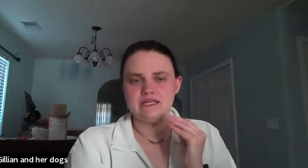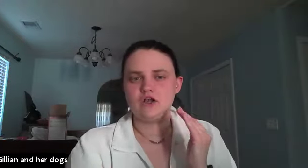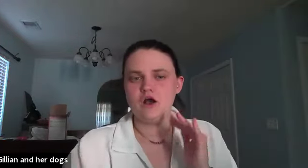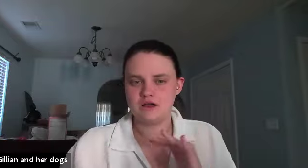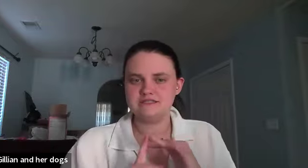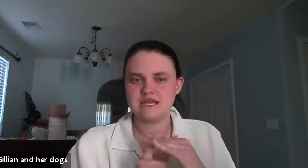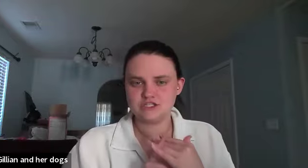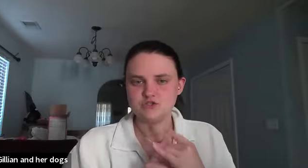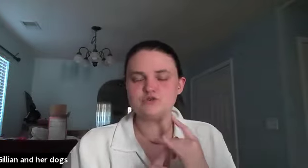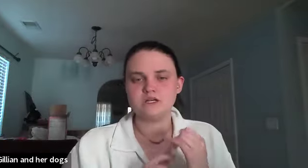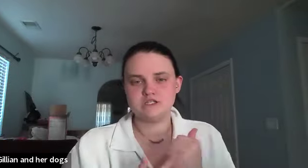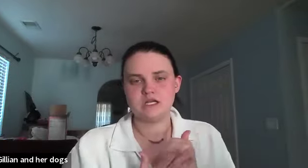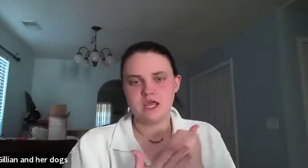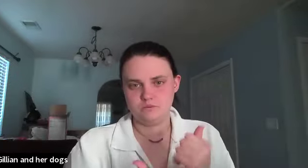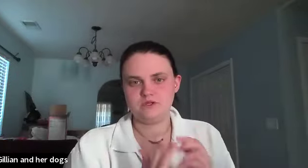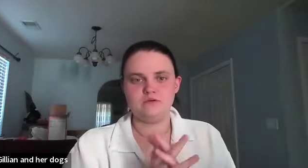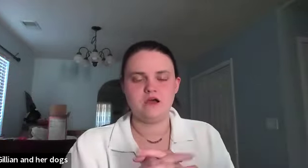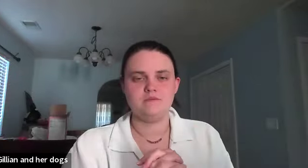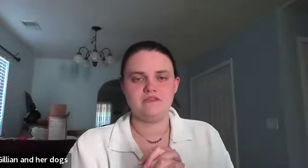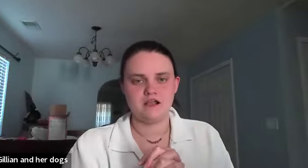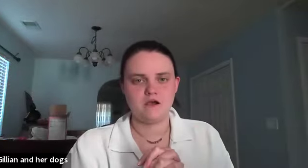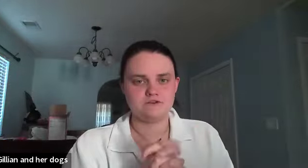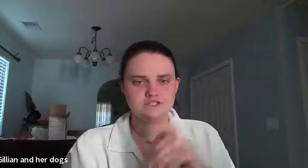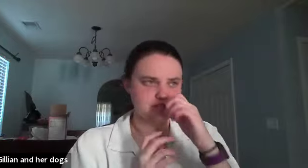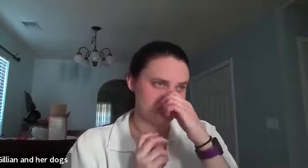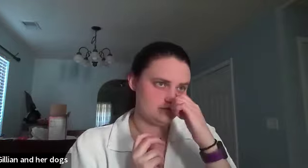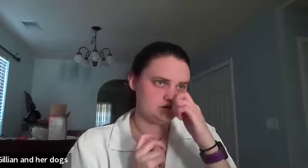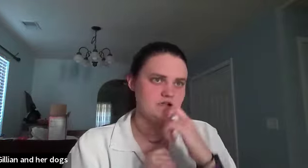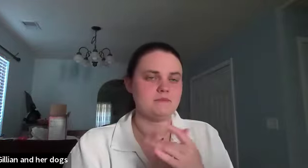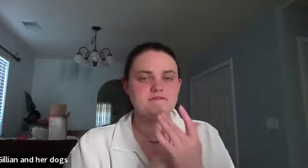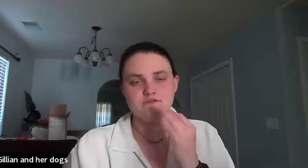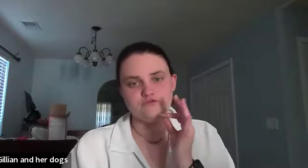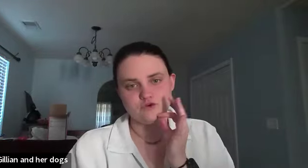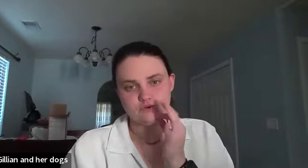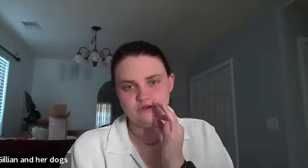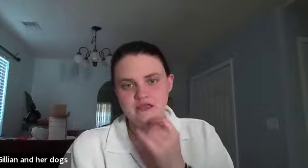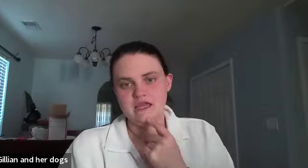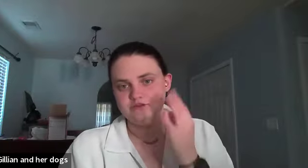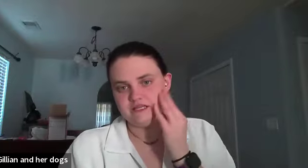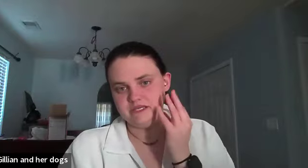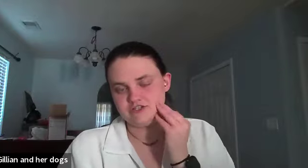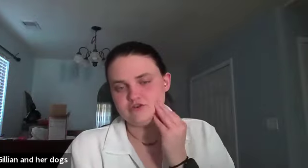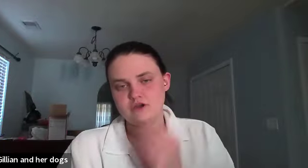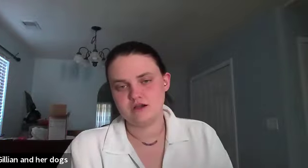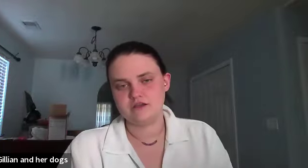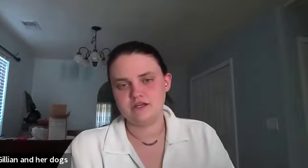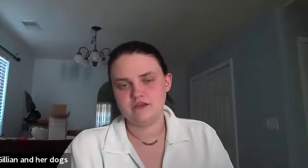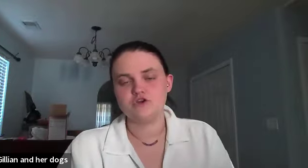again, context clues are what's going to help you in that conversation. So if you're talking about my favorite fruit and you say peach,